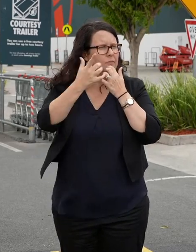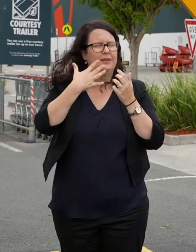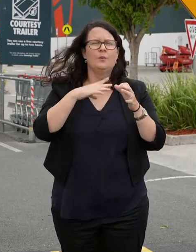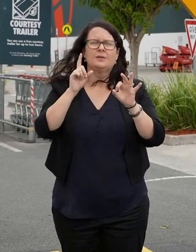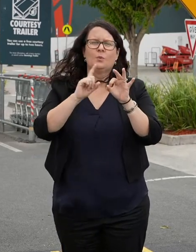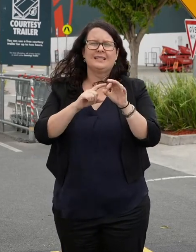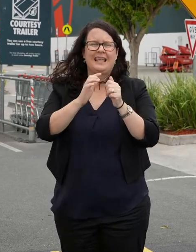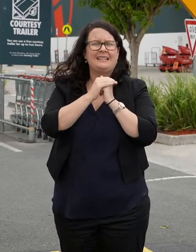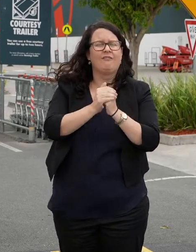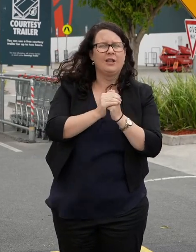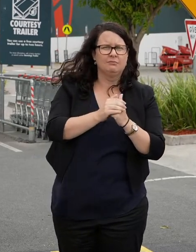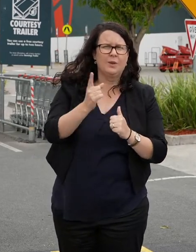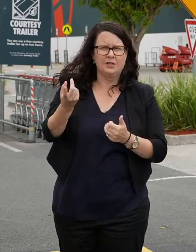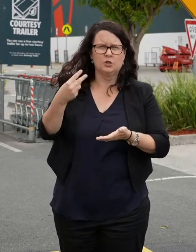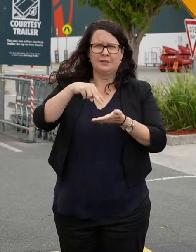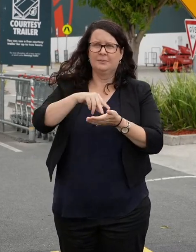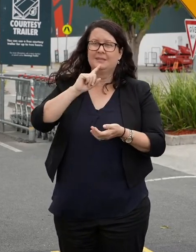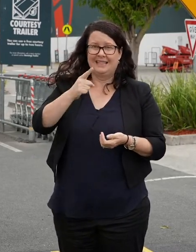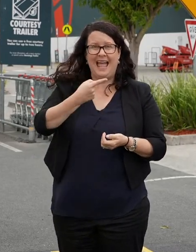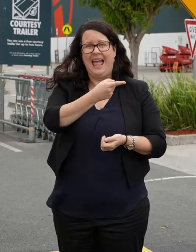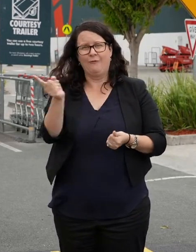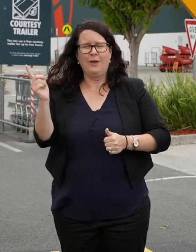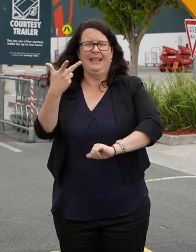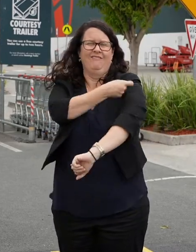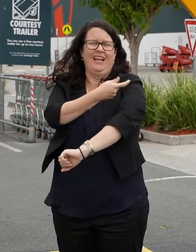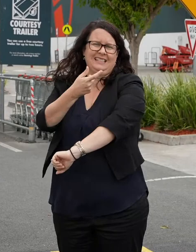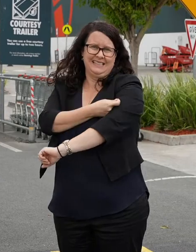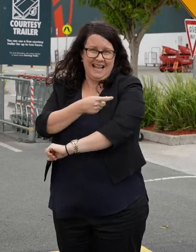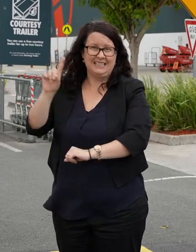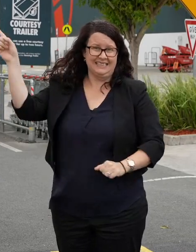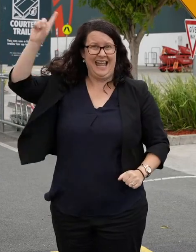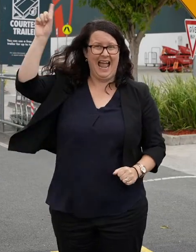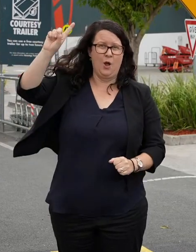He should stand up and say everyone should get vaccinated immediately.